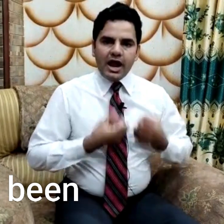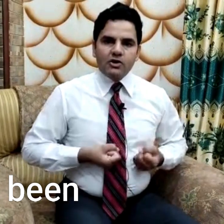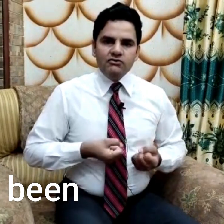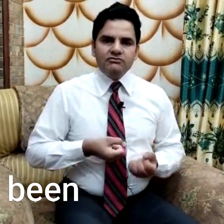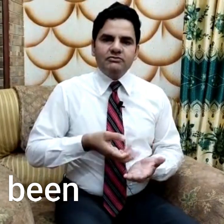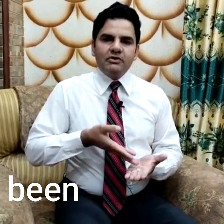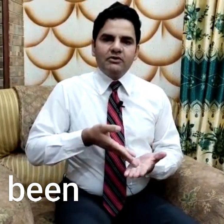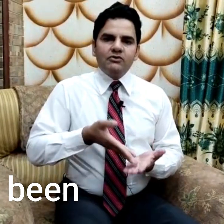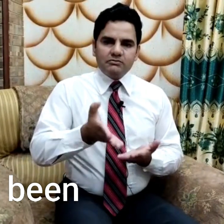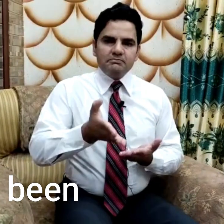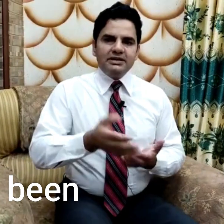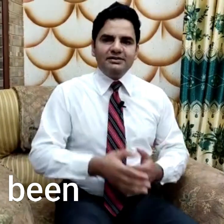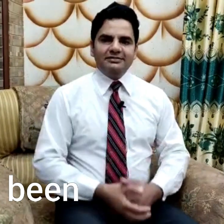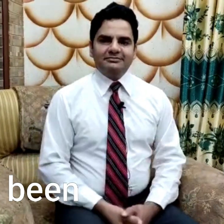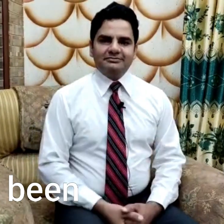have been,